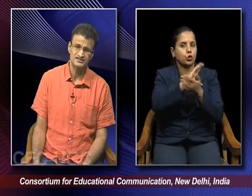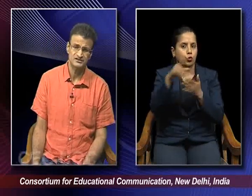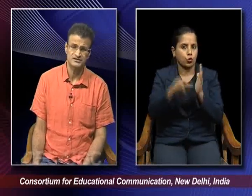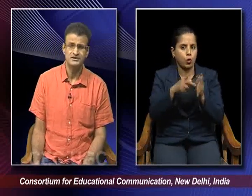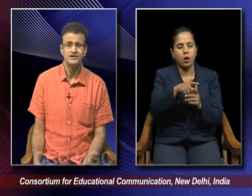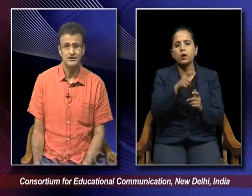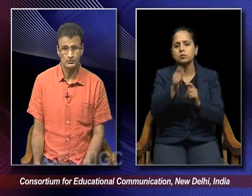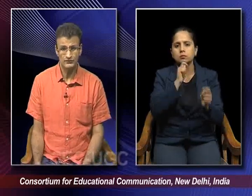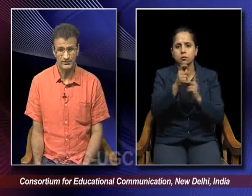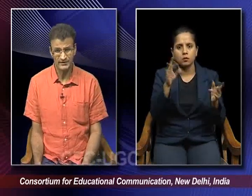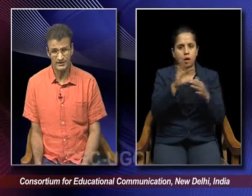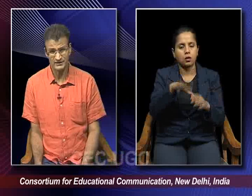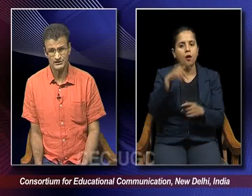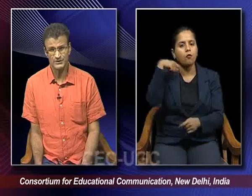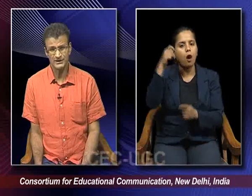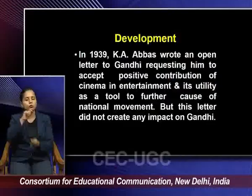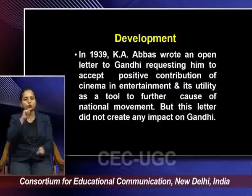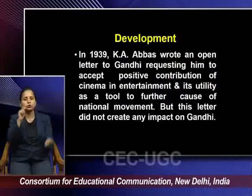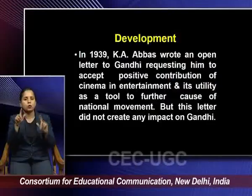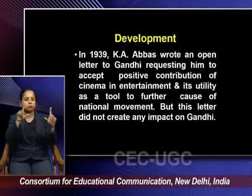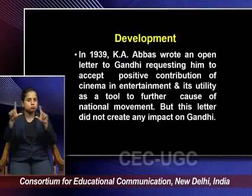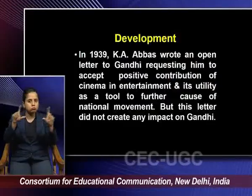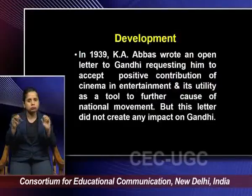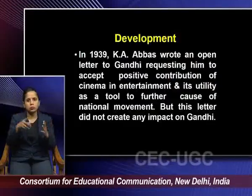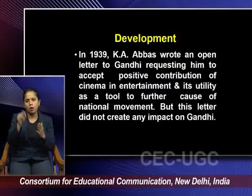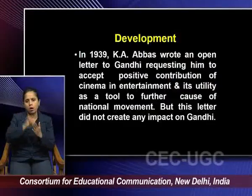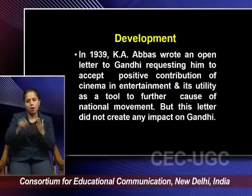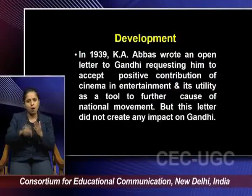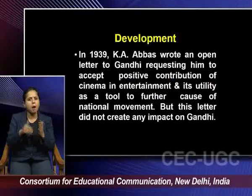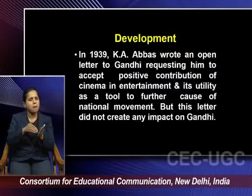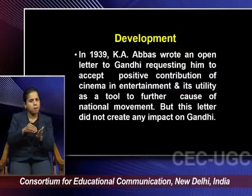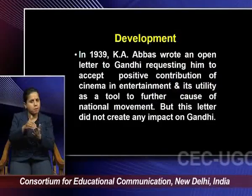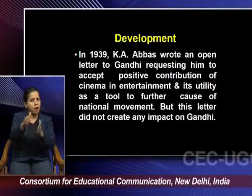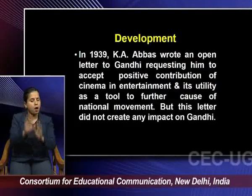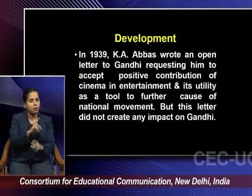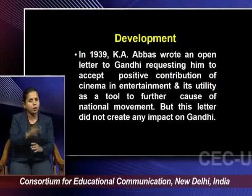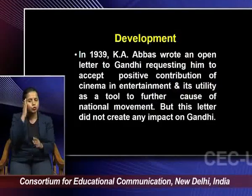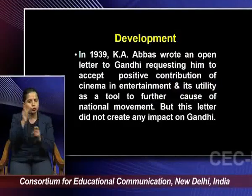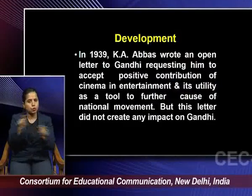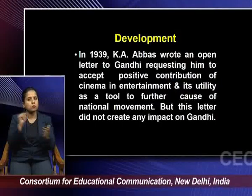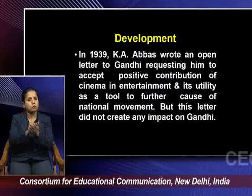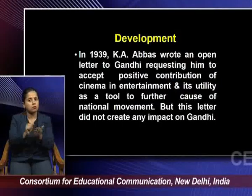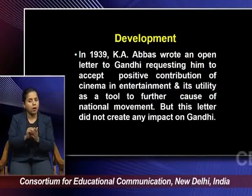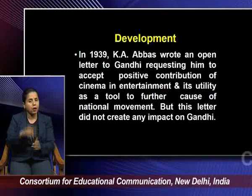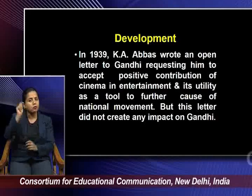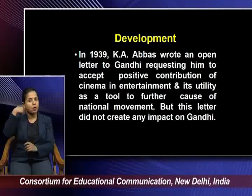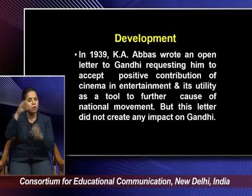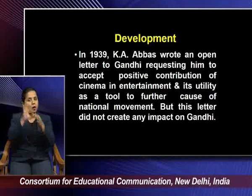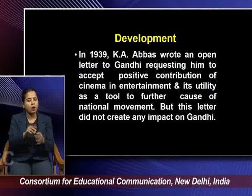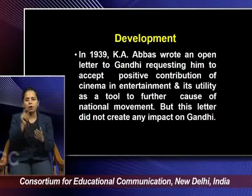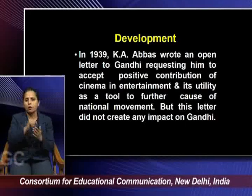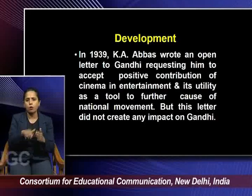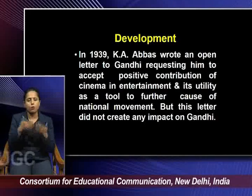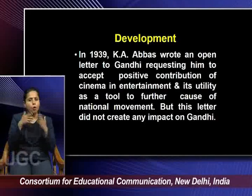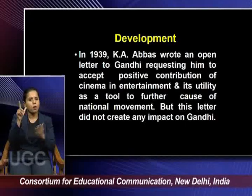Abbas turned into a filmmaker as well. He was writing constantly in his newspaper about the films, and he wrote an open